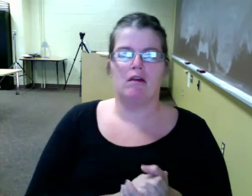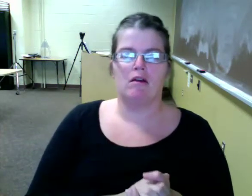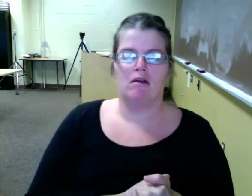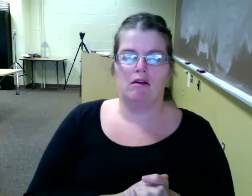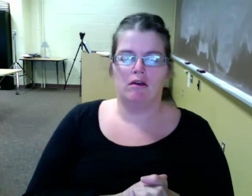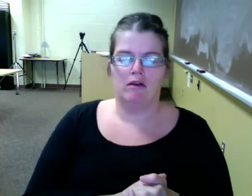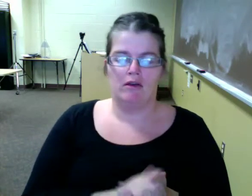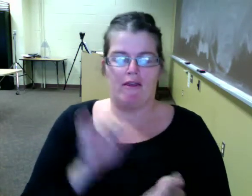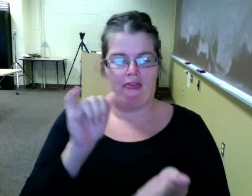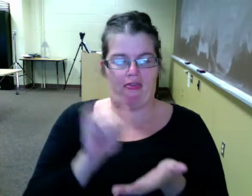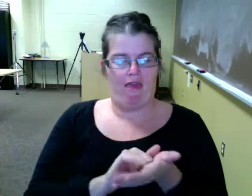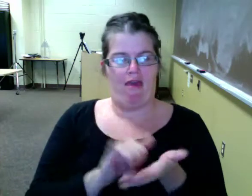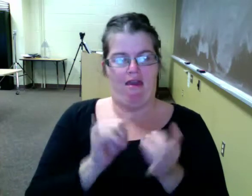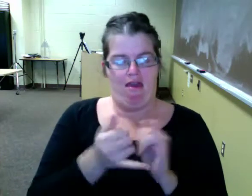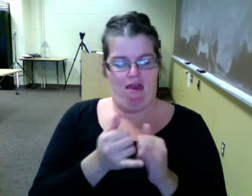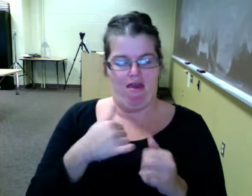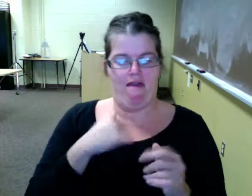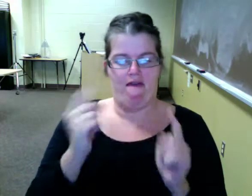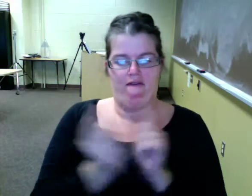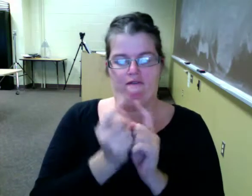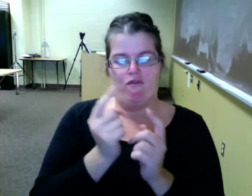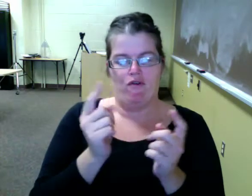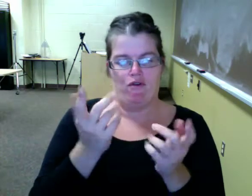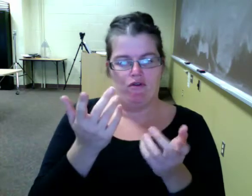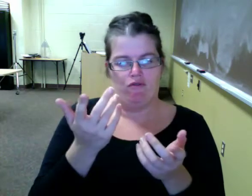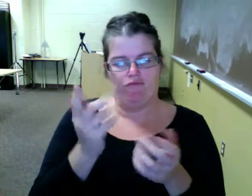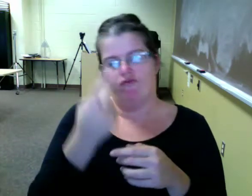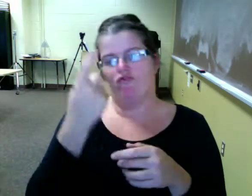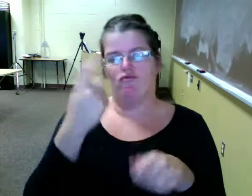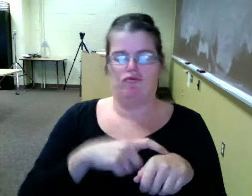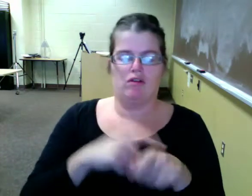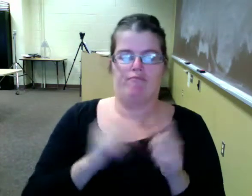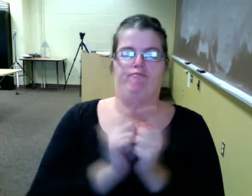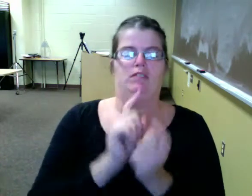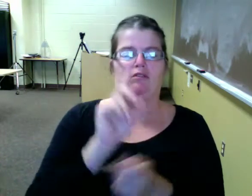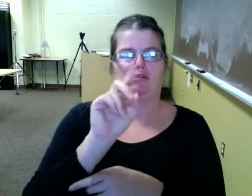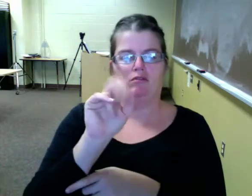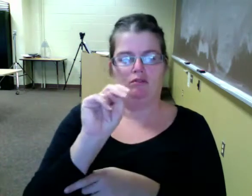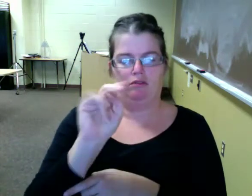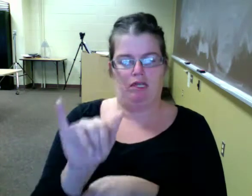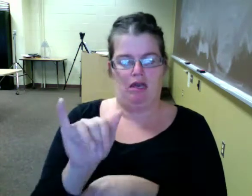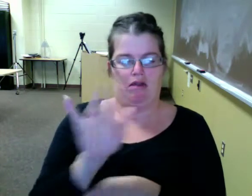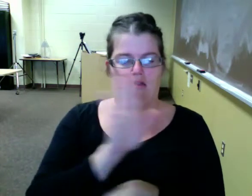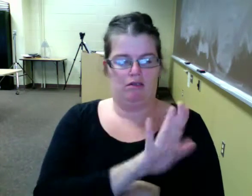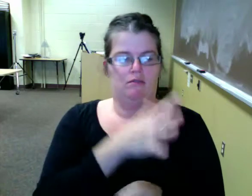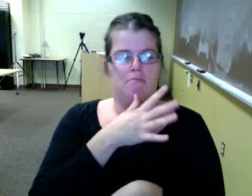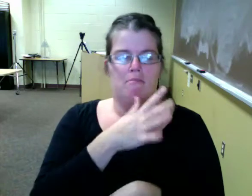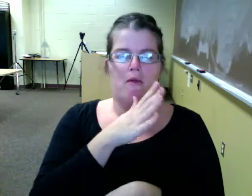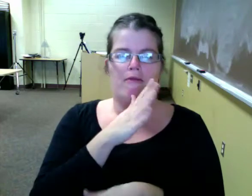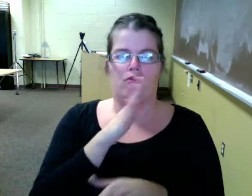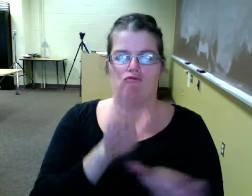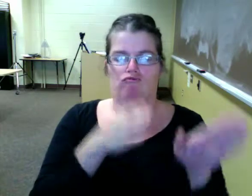So that's how I first met Danny. Uh, his mother died, and I then took